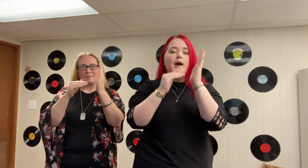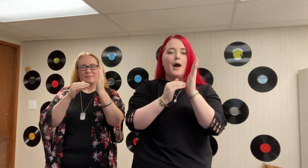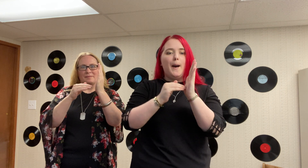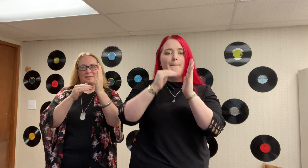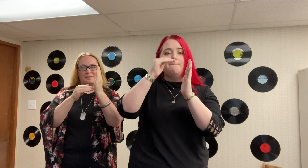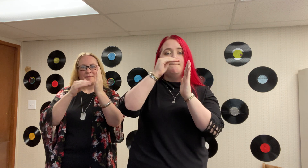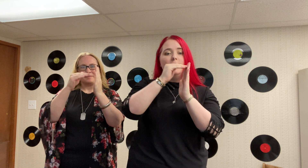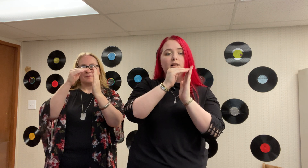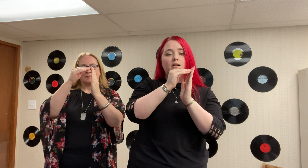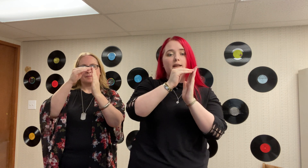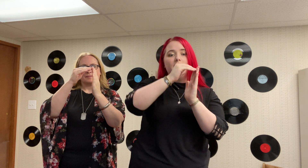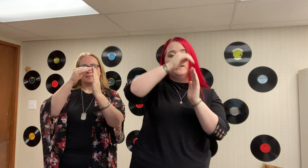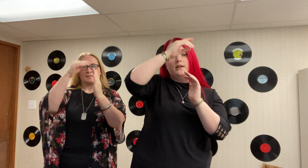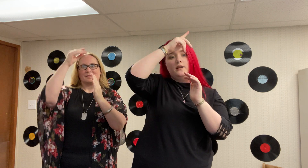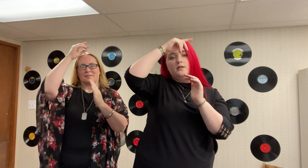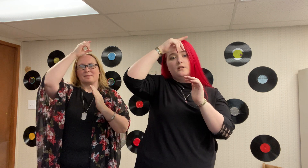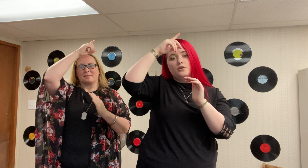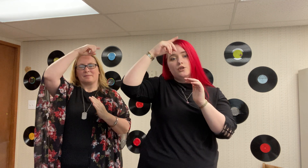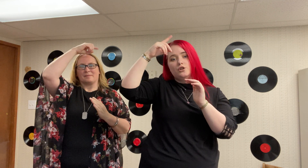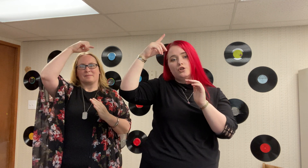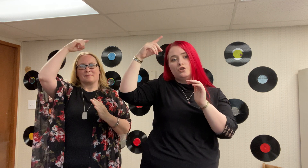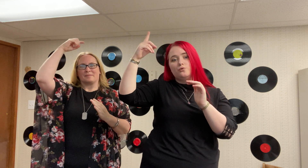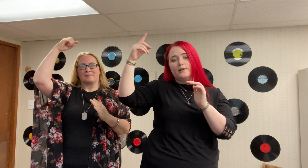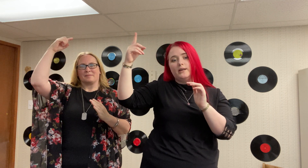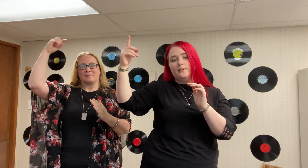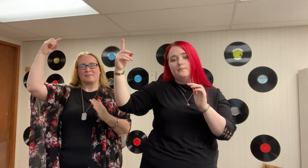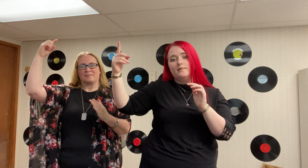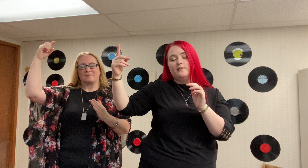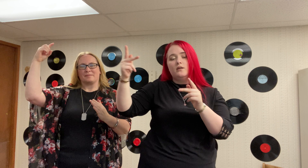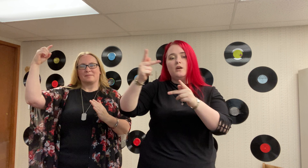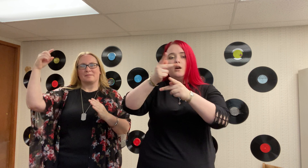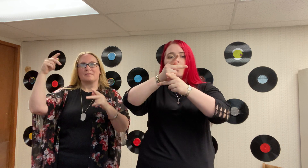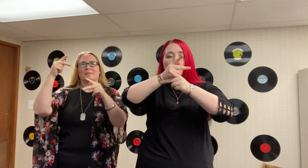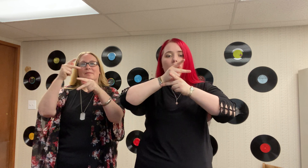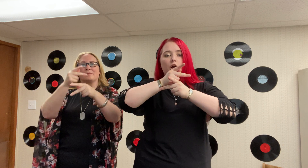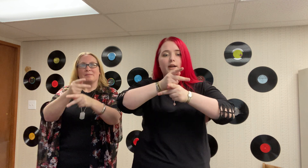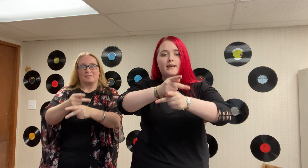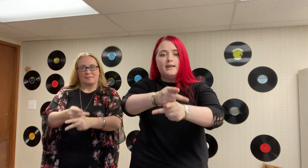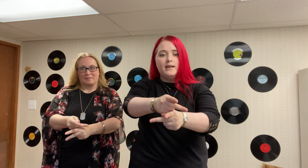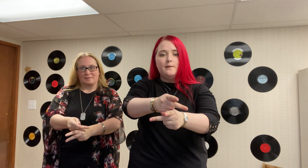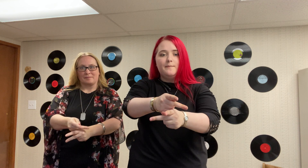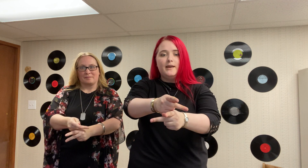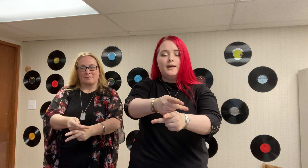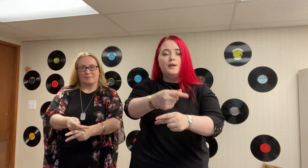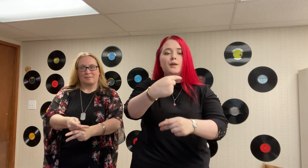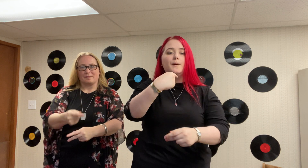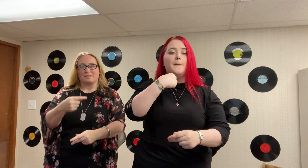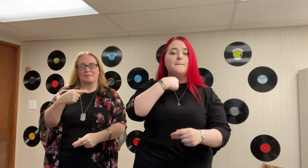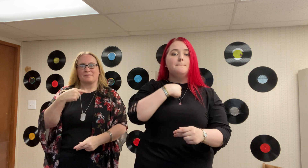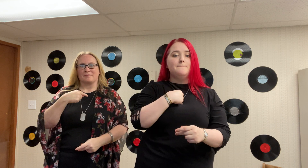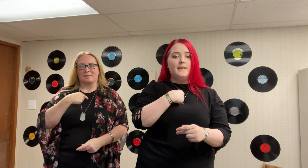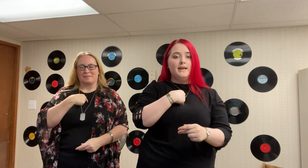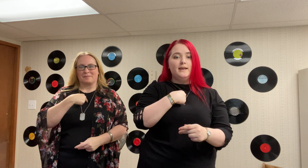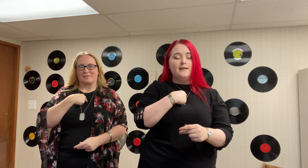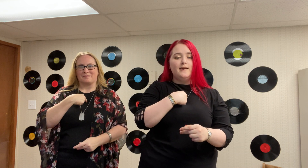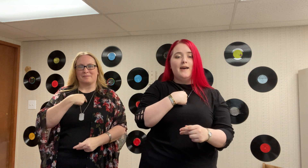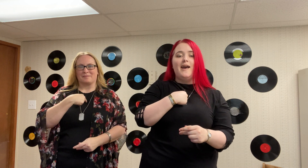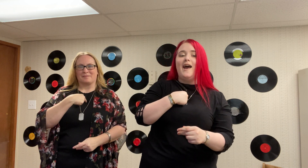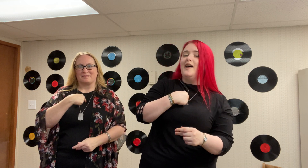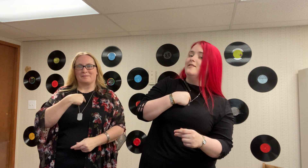A million dreams are keeping me. And the sign